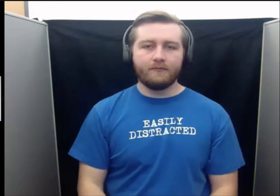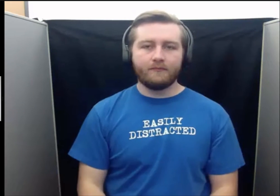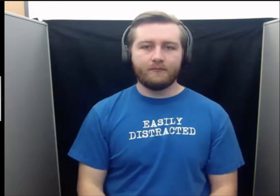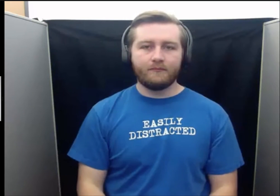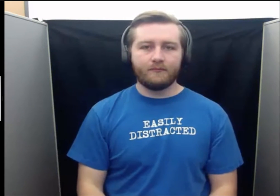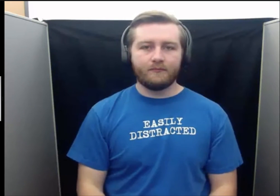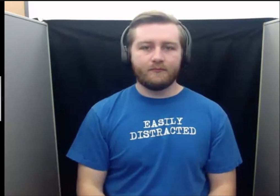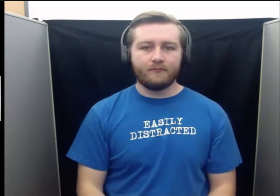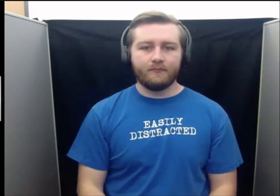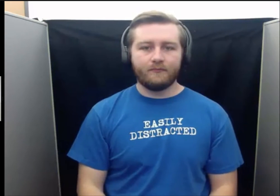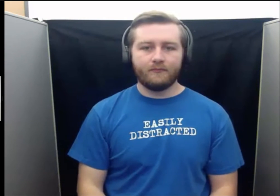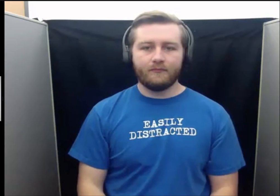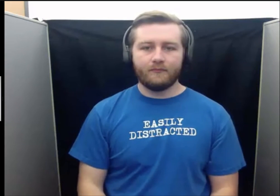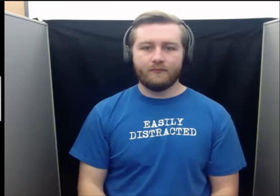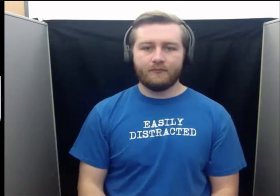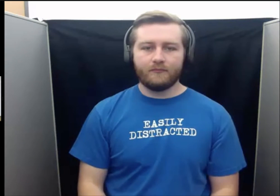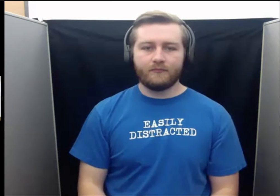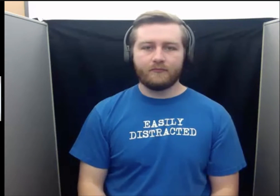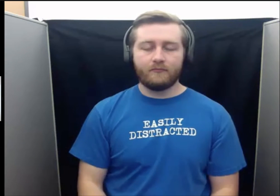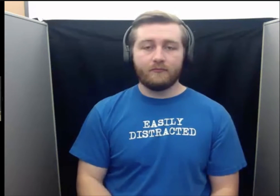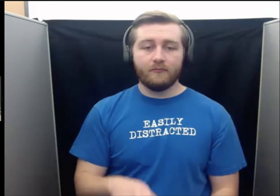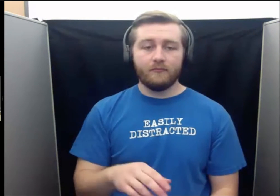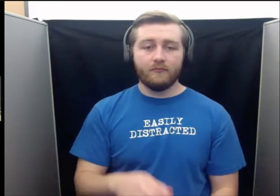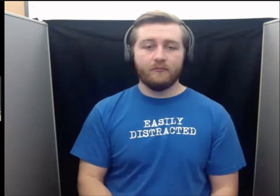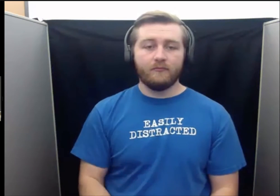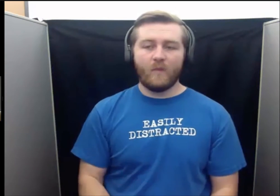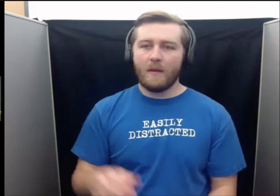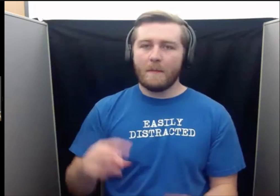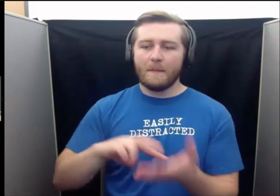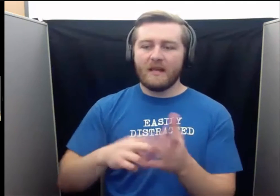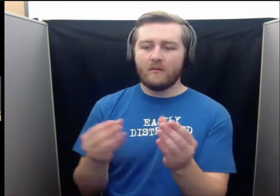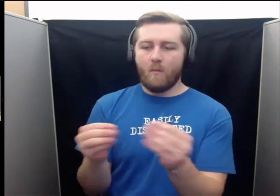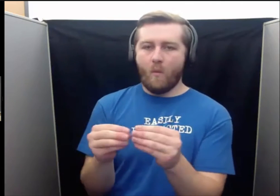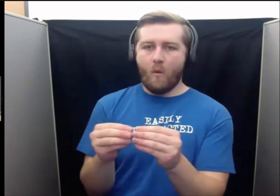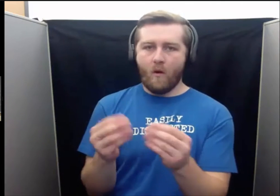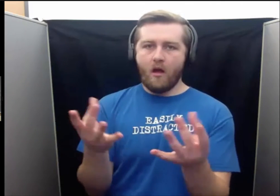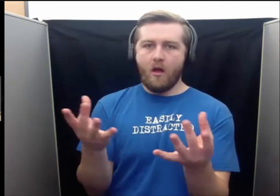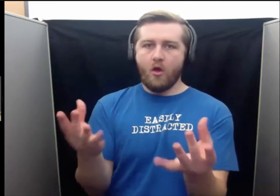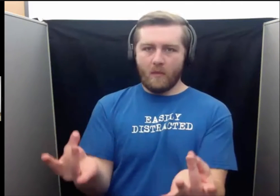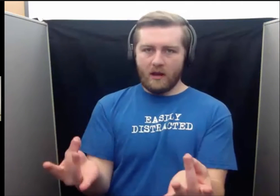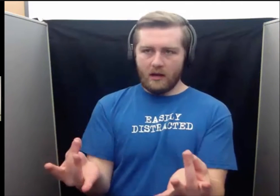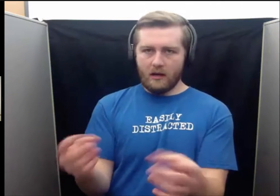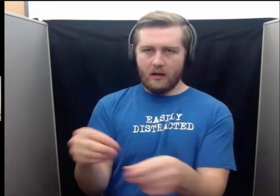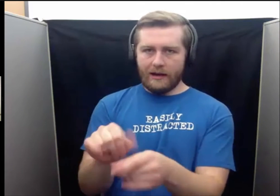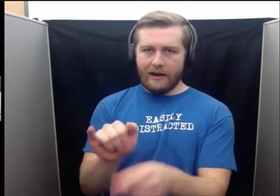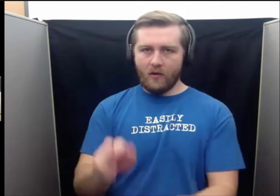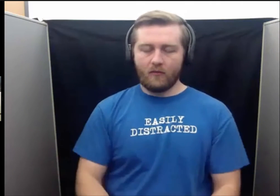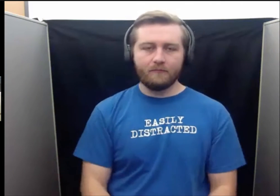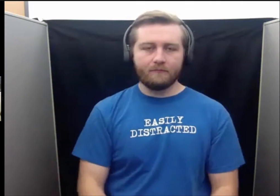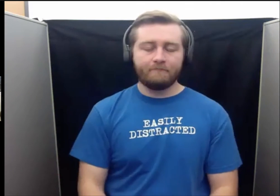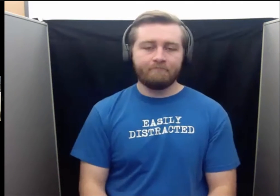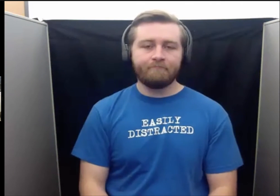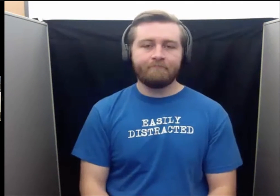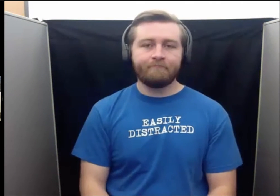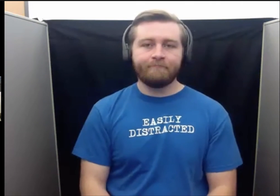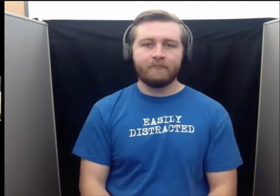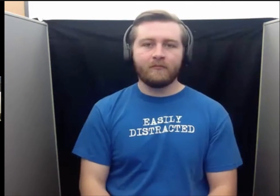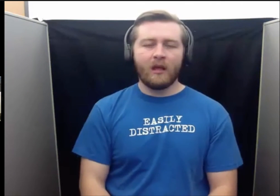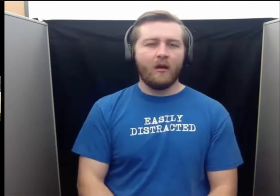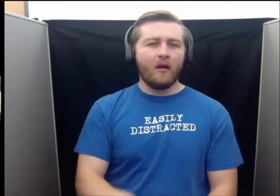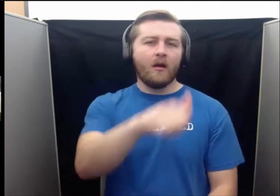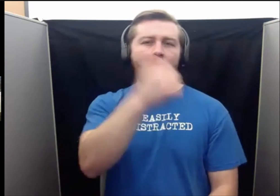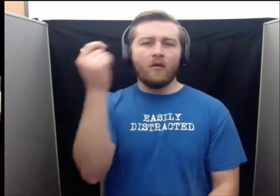Next one. Term that you should see on the news or hear on a